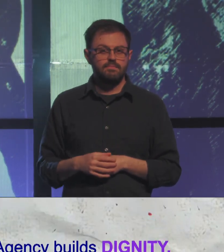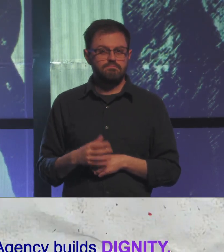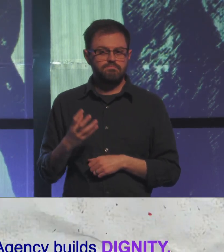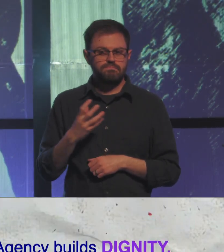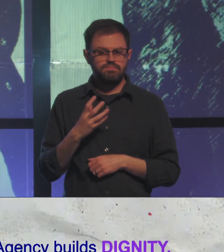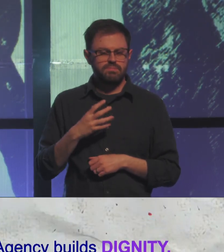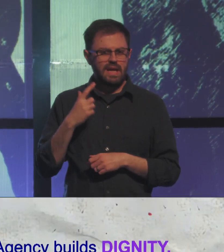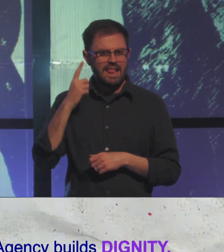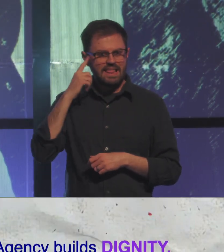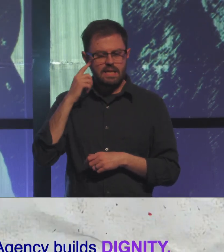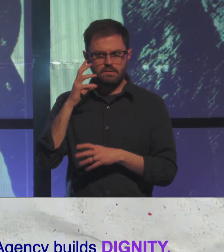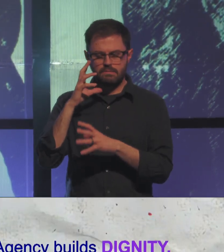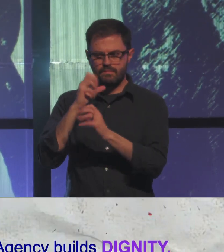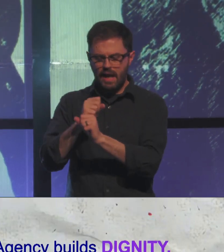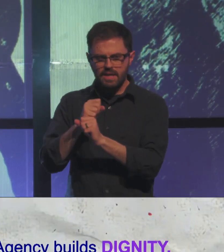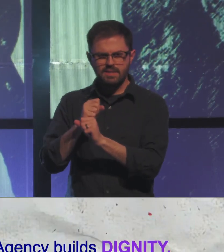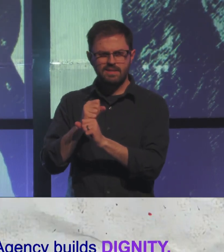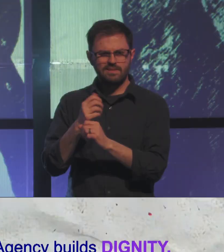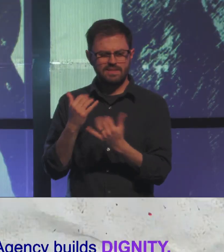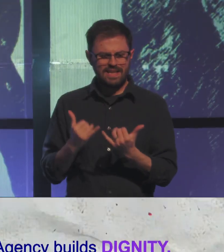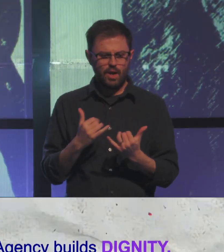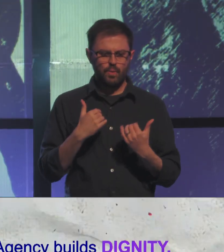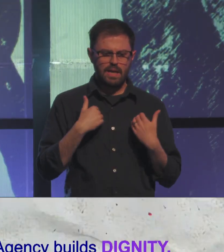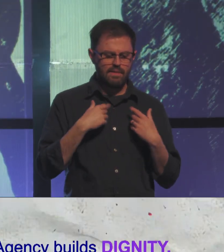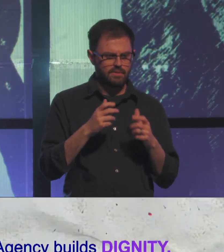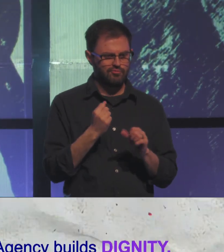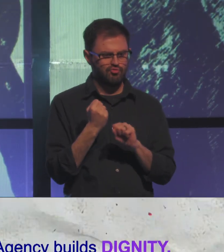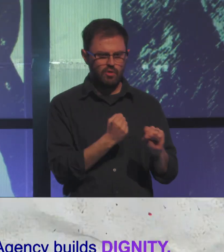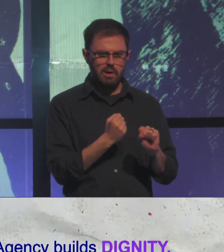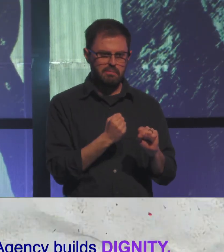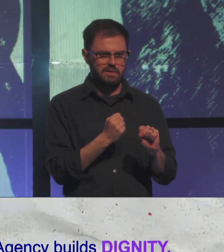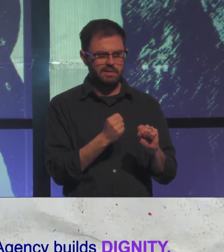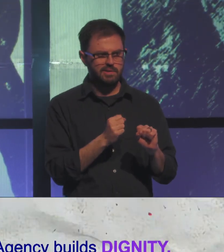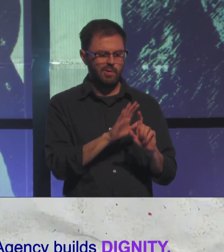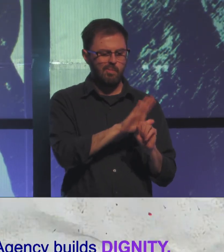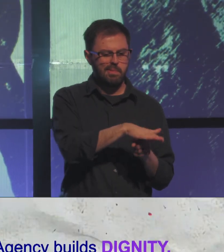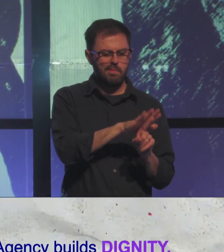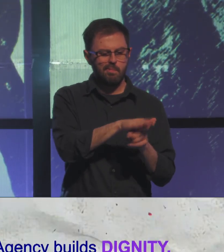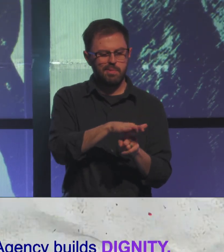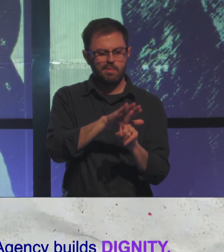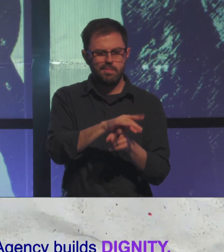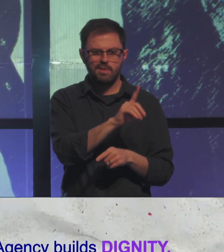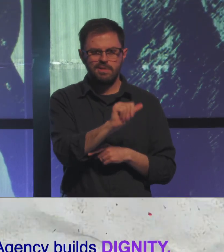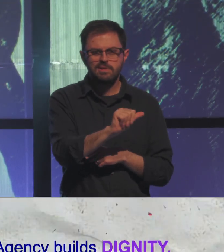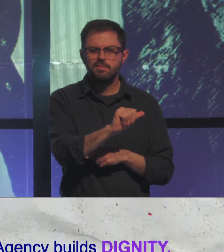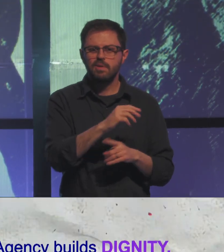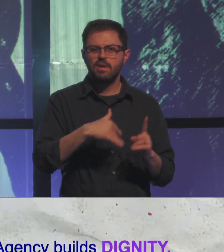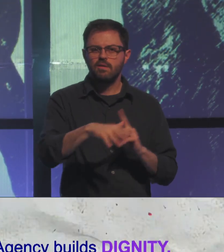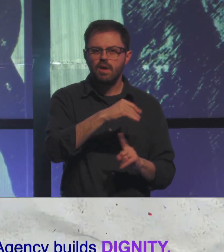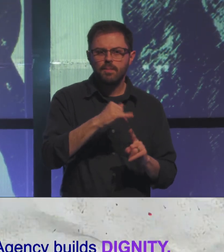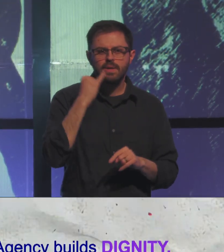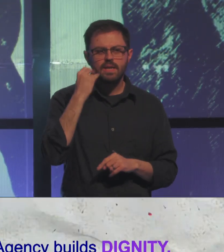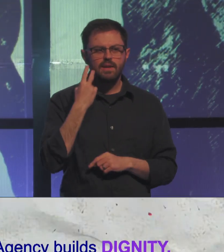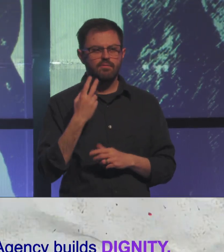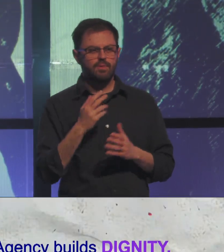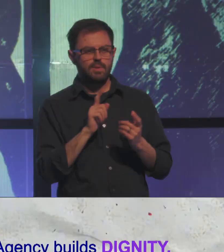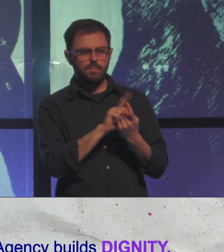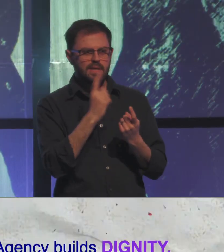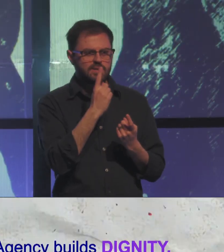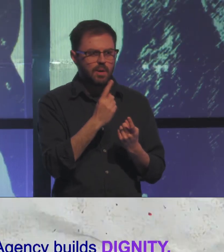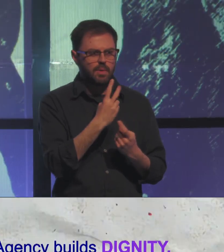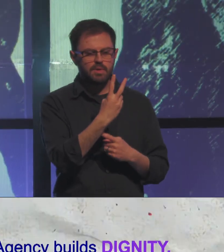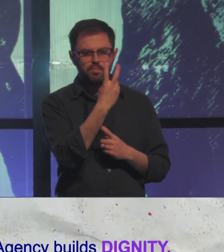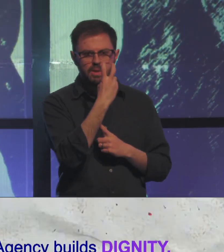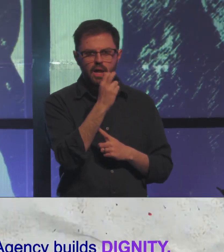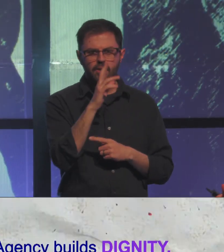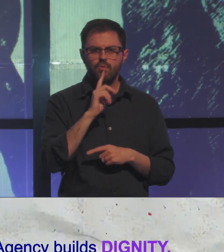very ableistic environment that when we see somebody that maybe does not have sight or hearing or